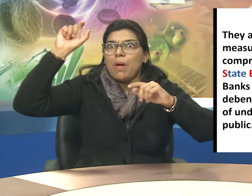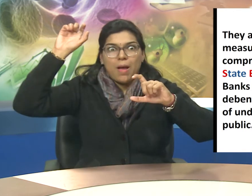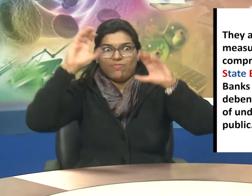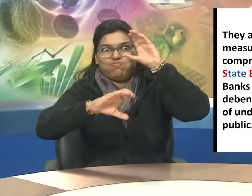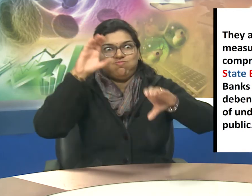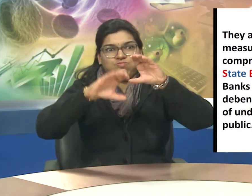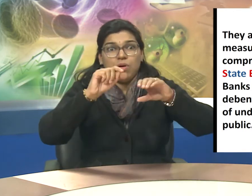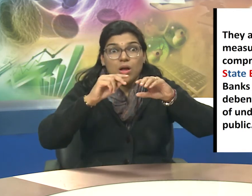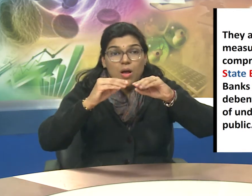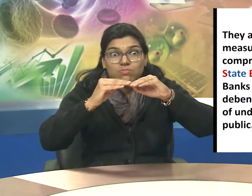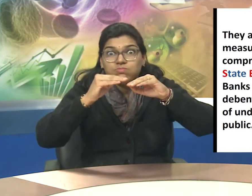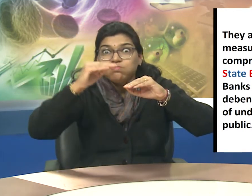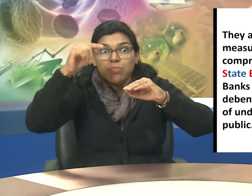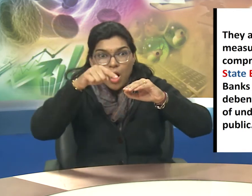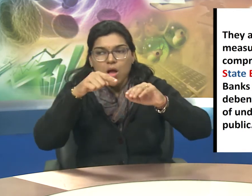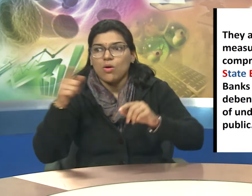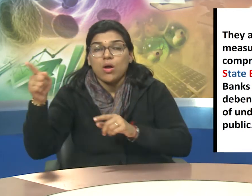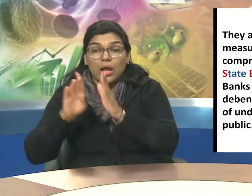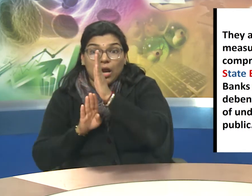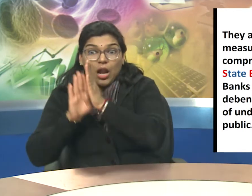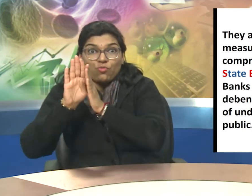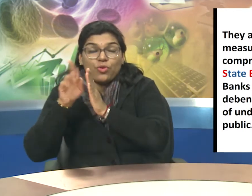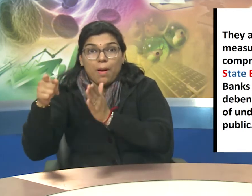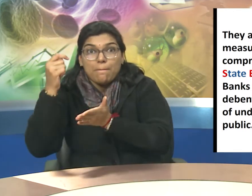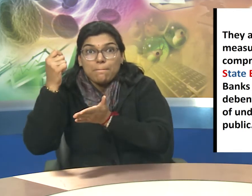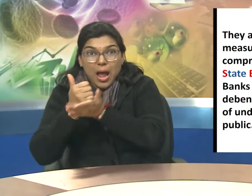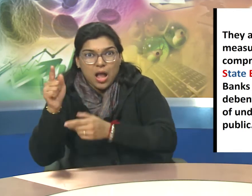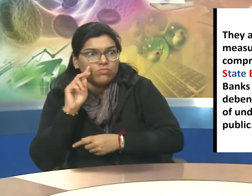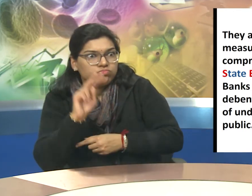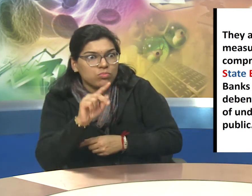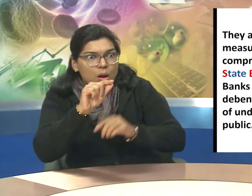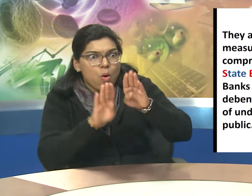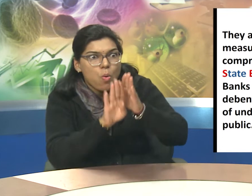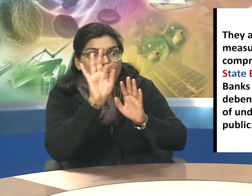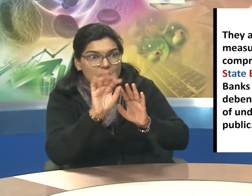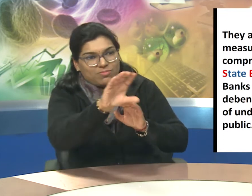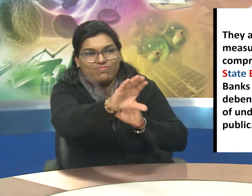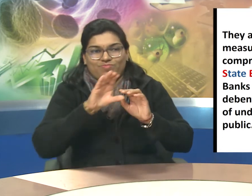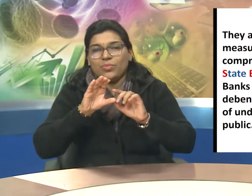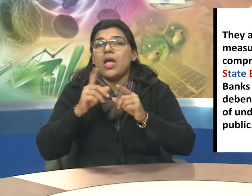of undersubscription of the issue by the public.